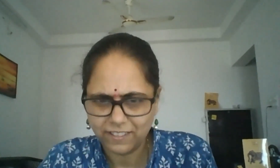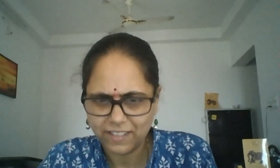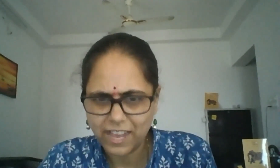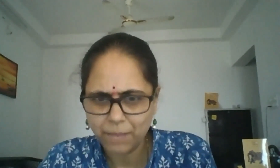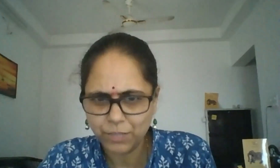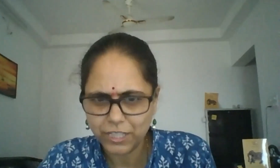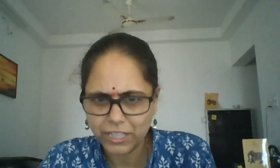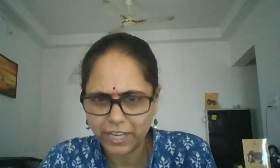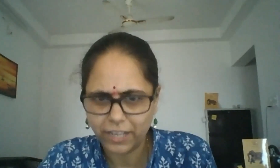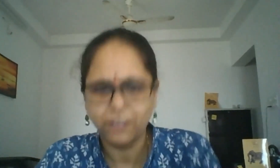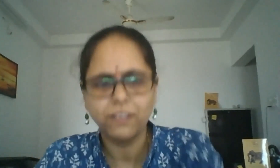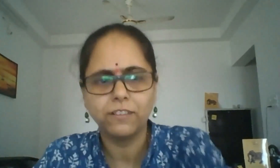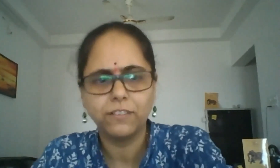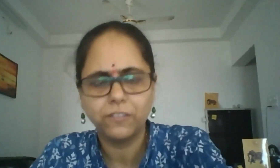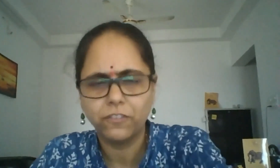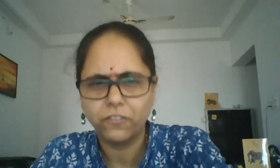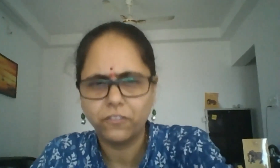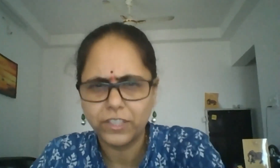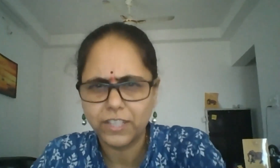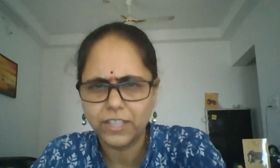I'm just sharing, huh? One second.